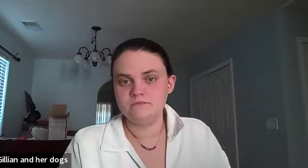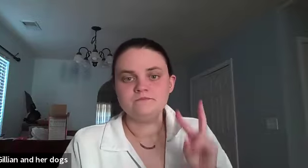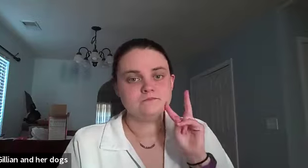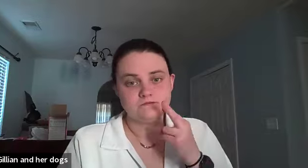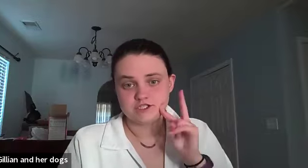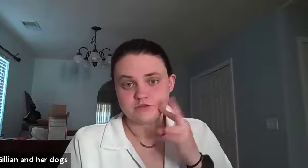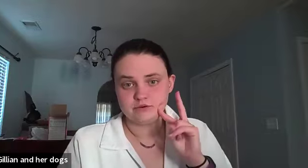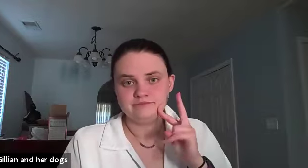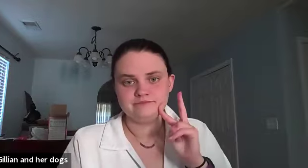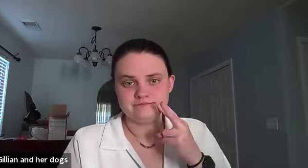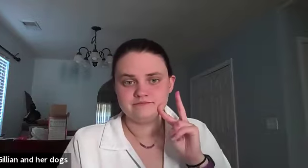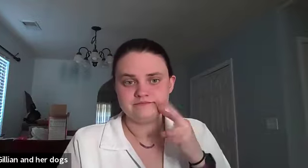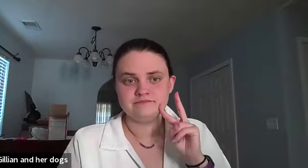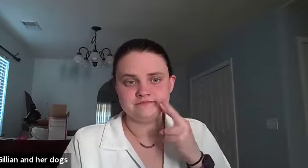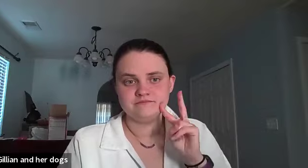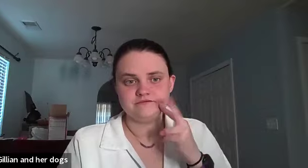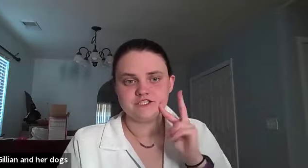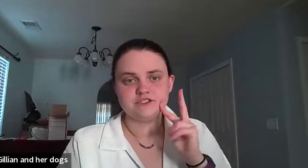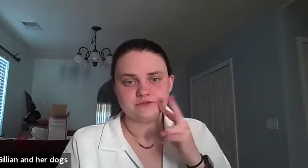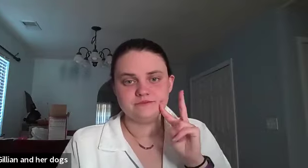vegetable, vegetable, vegetable.